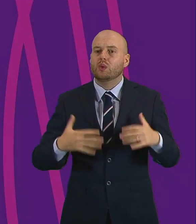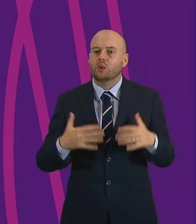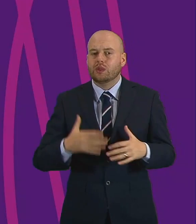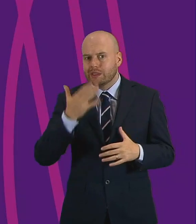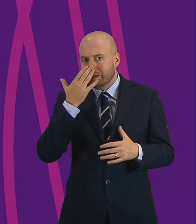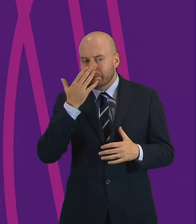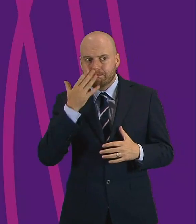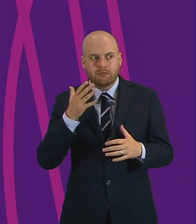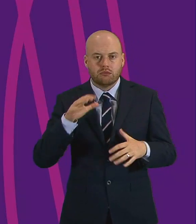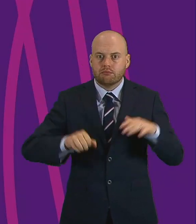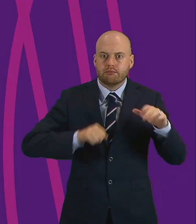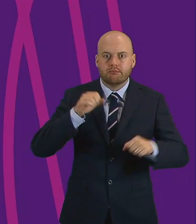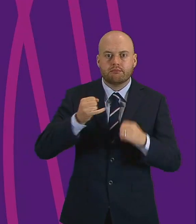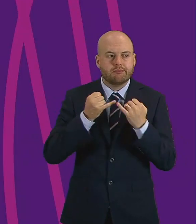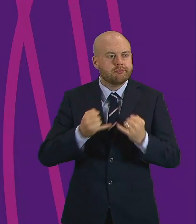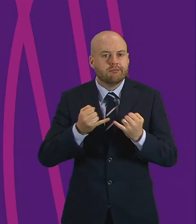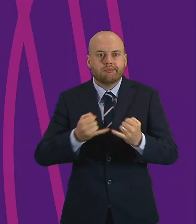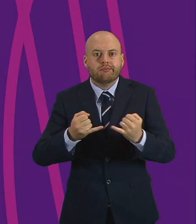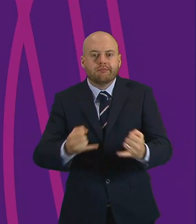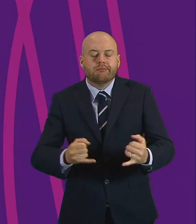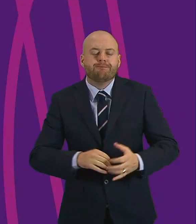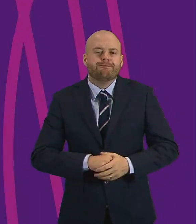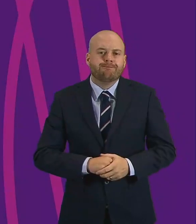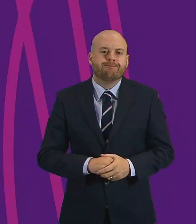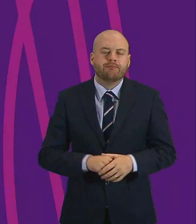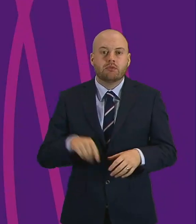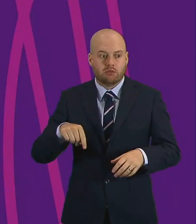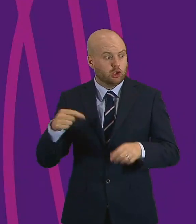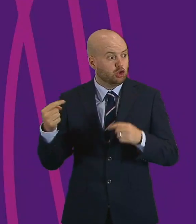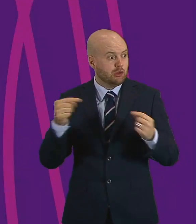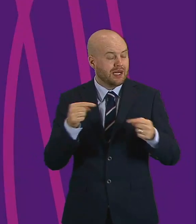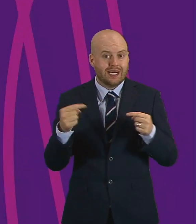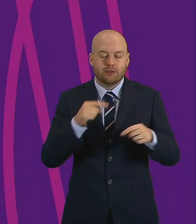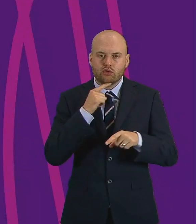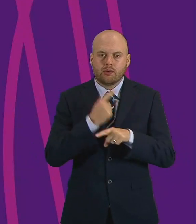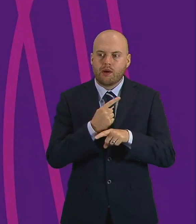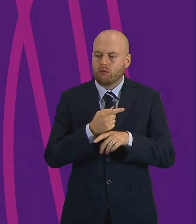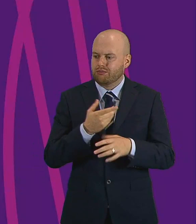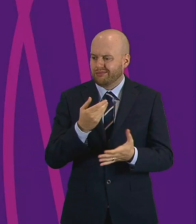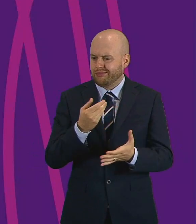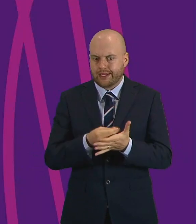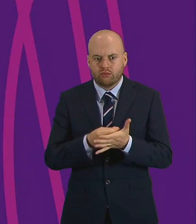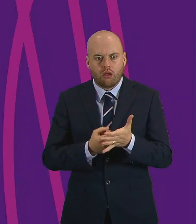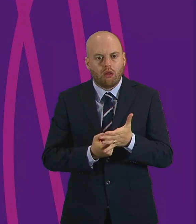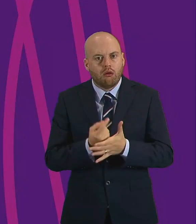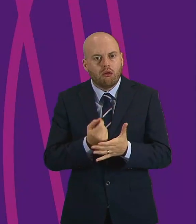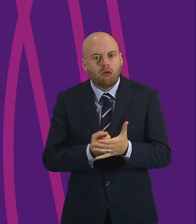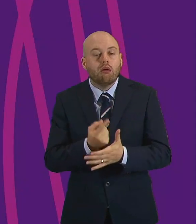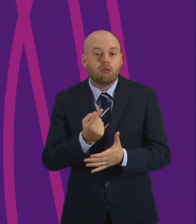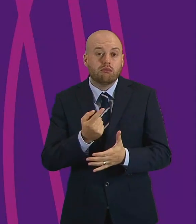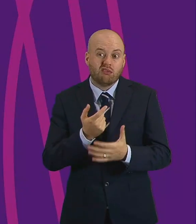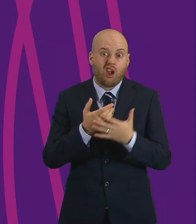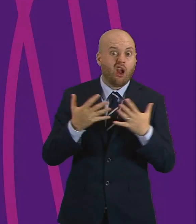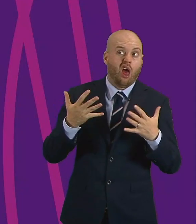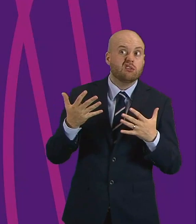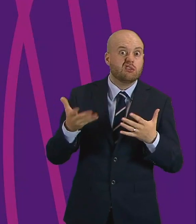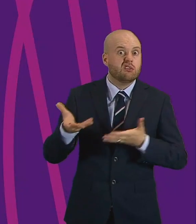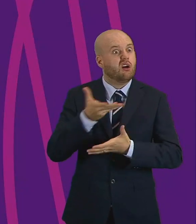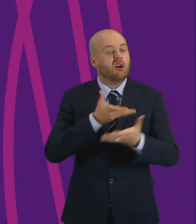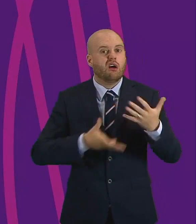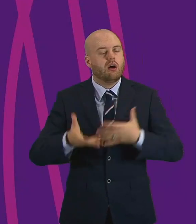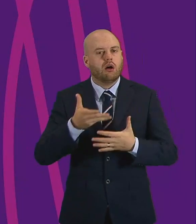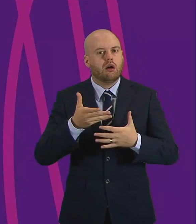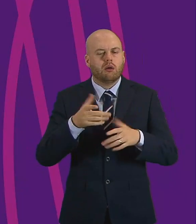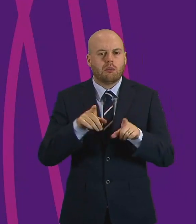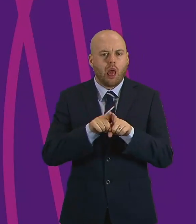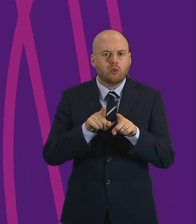debate today about the financial implications, and these are many, what began as a reaction to a public health crisis is